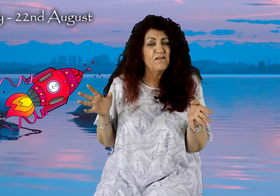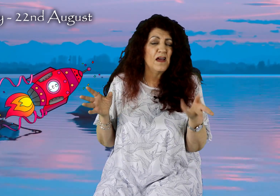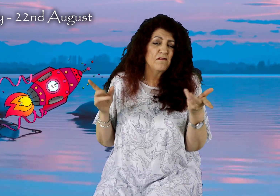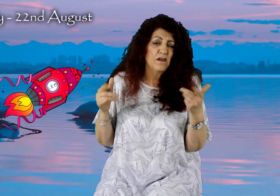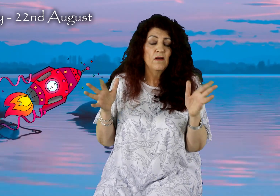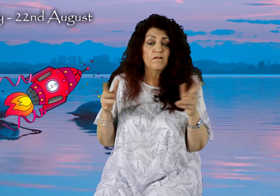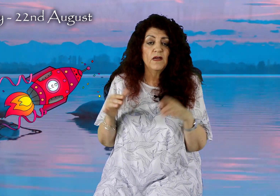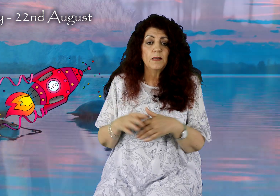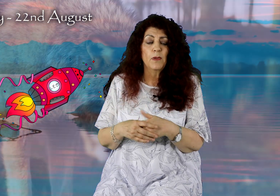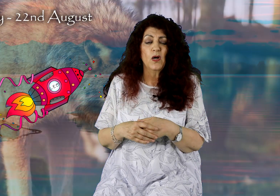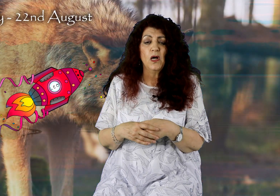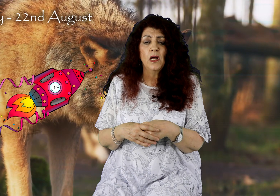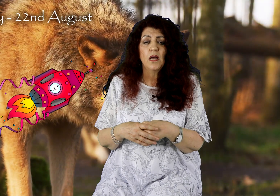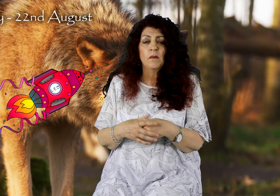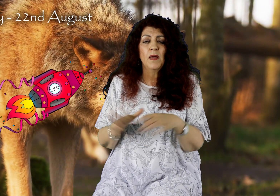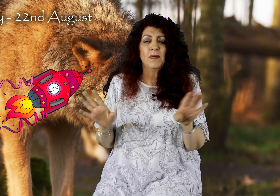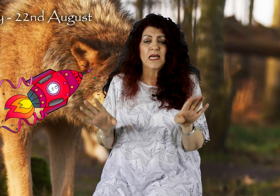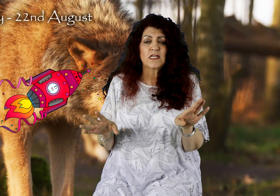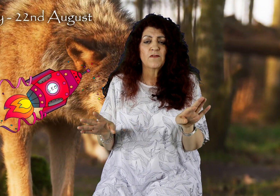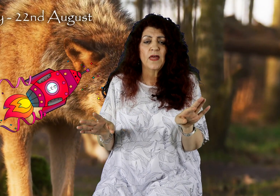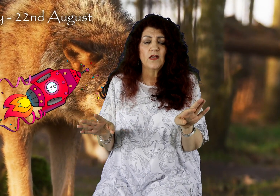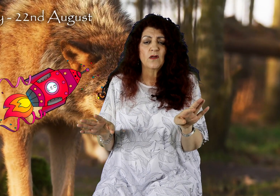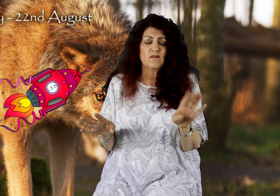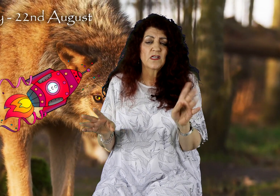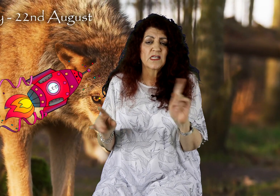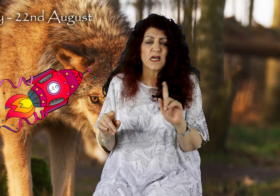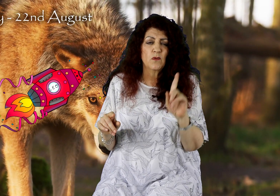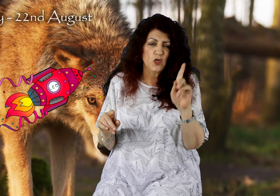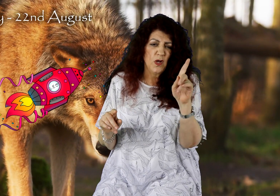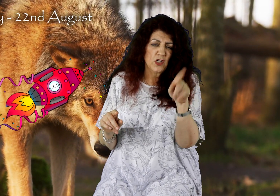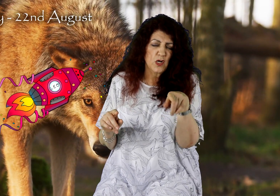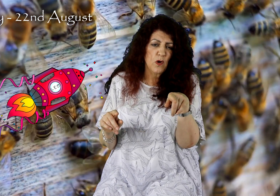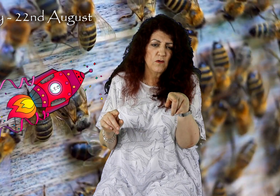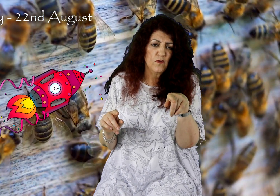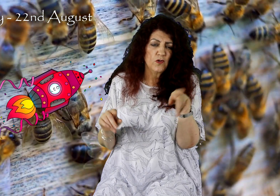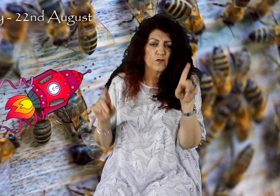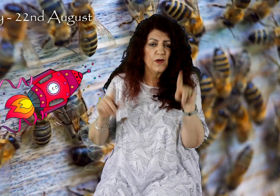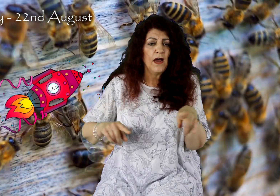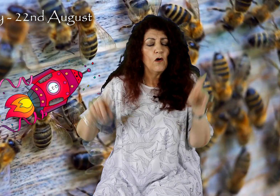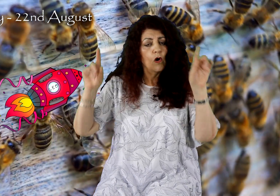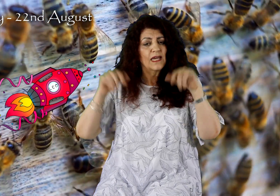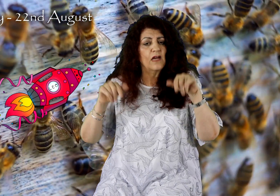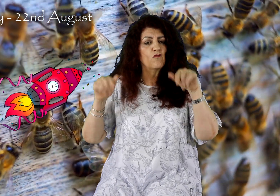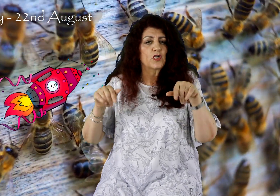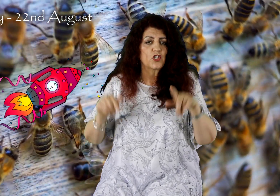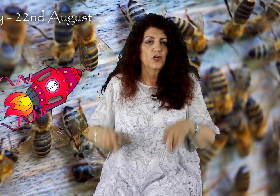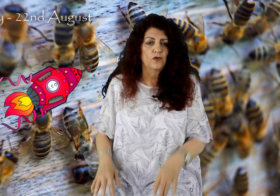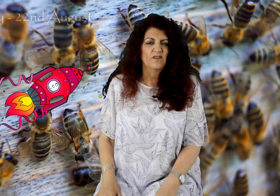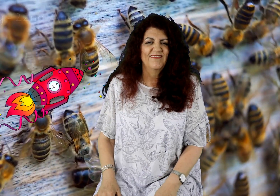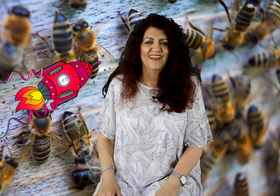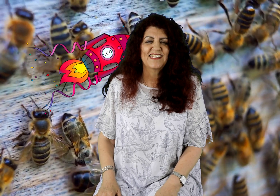life, fairly blah. Maybe later for that, you'll have to decide what you actually want first. For now, get rich. That's it